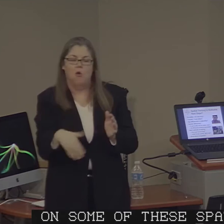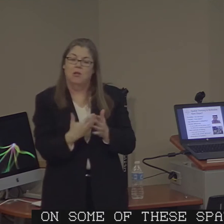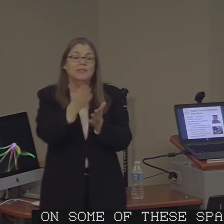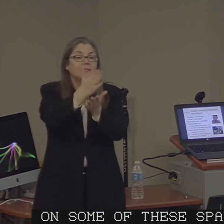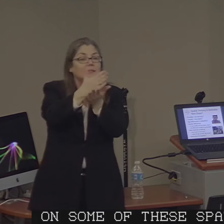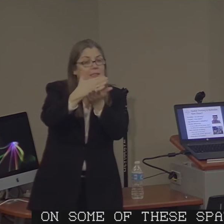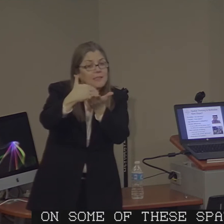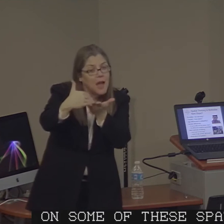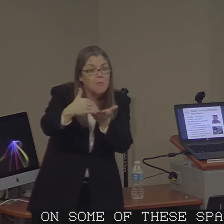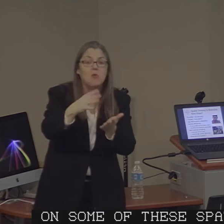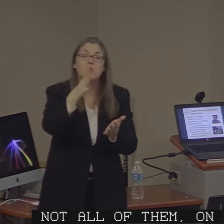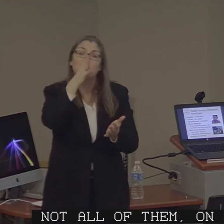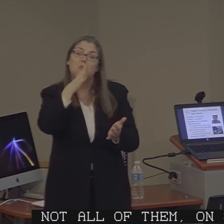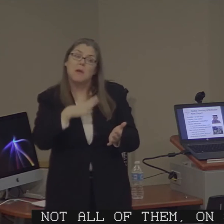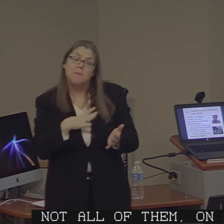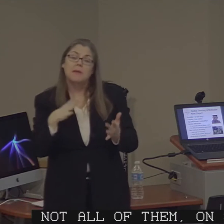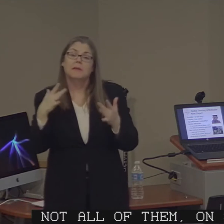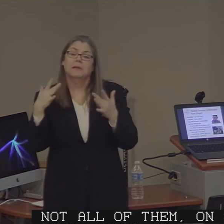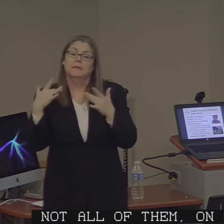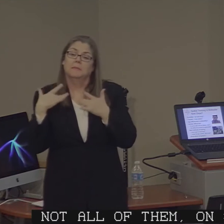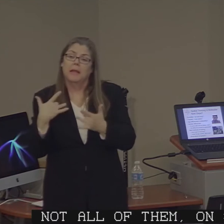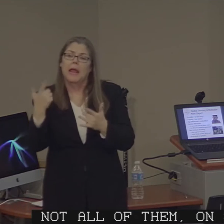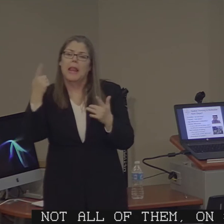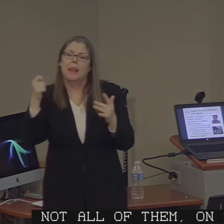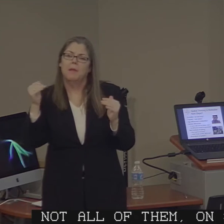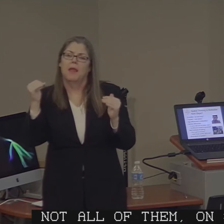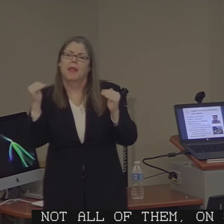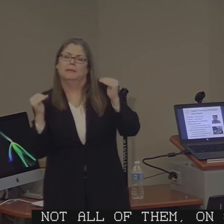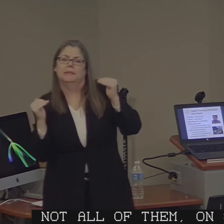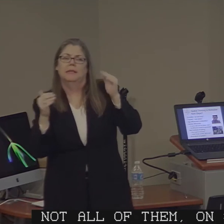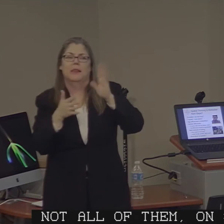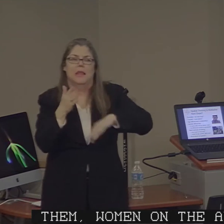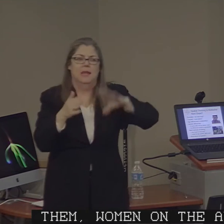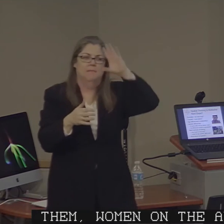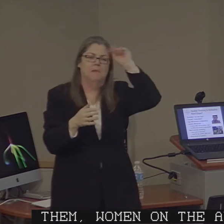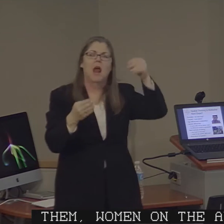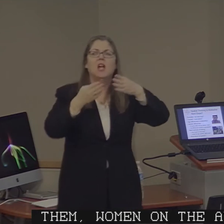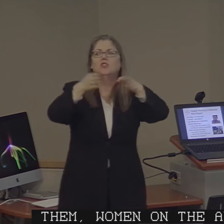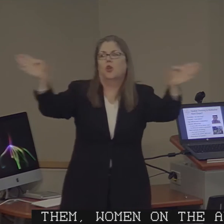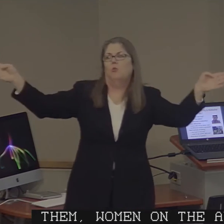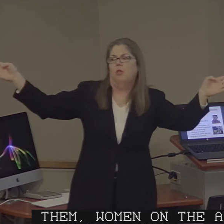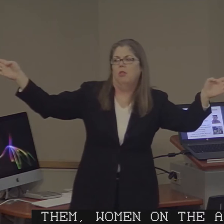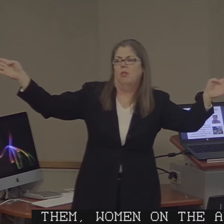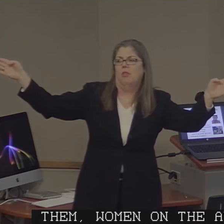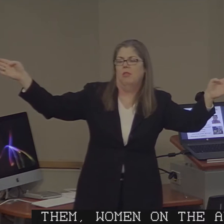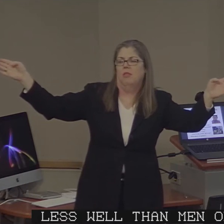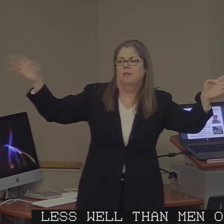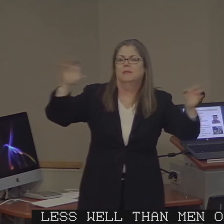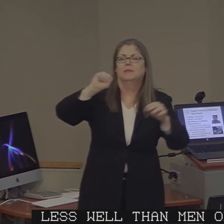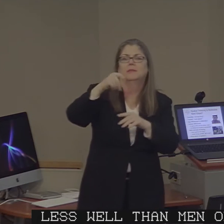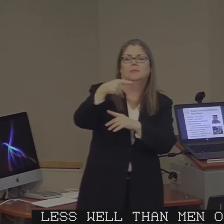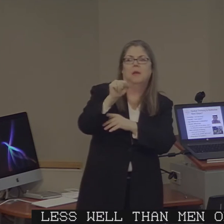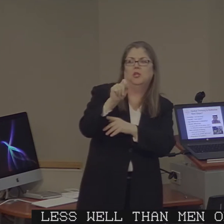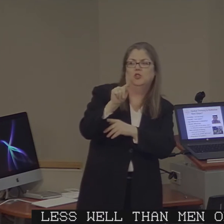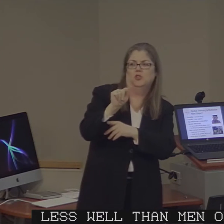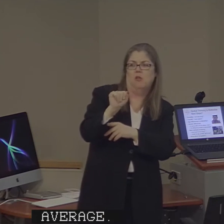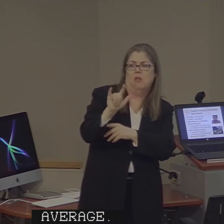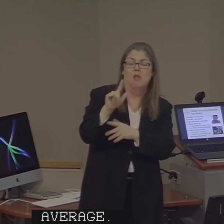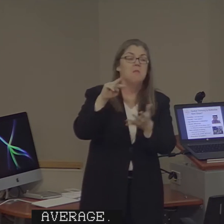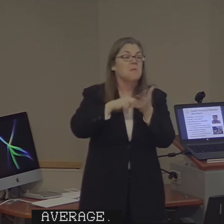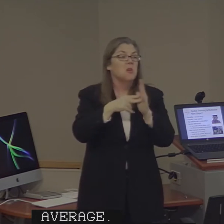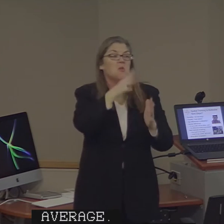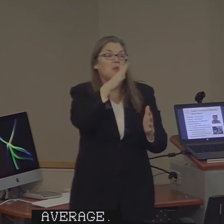the average do less well than men on the average. Now, that doesn't mean that women can't